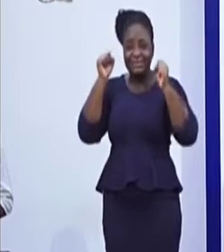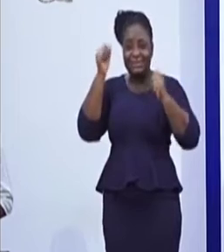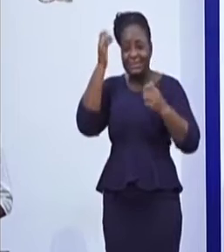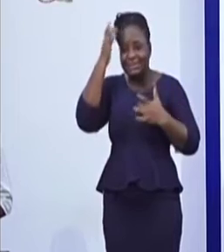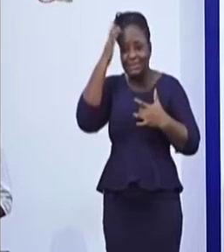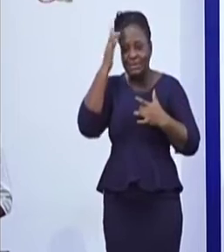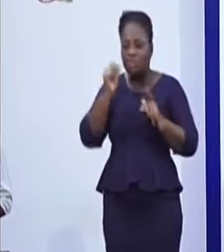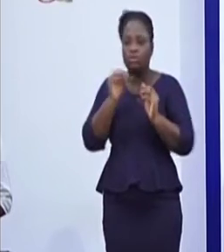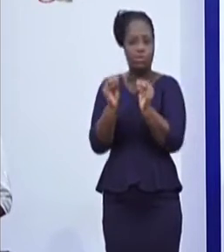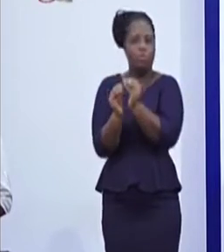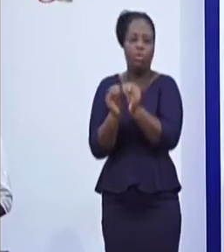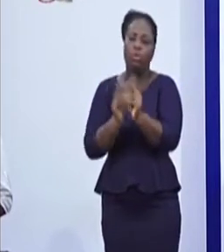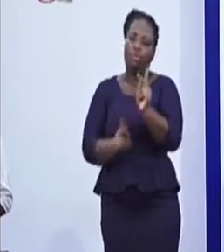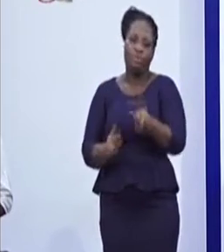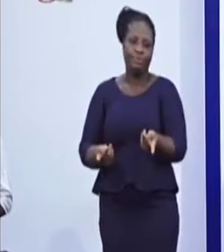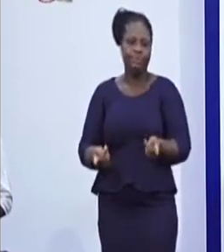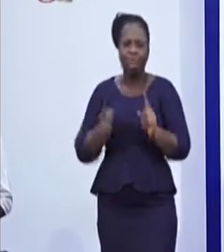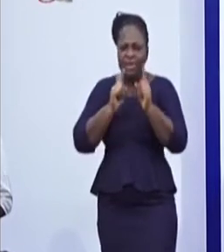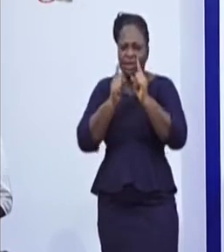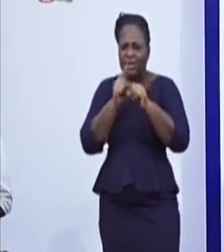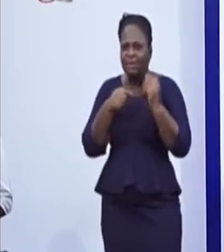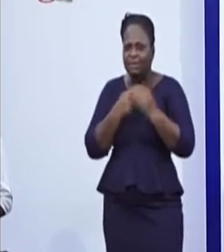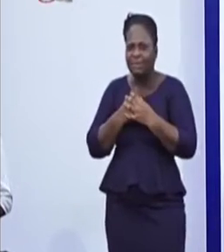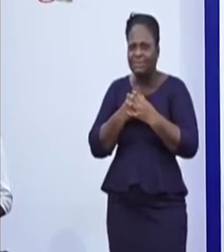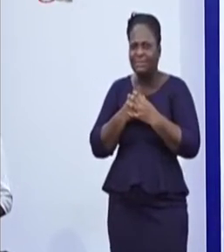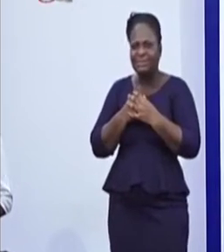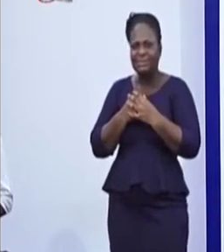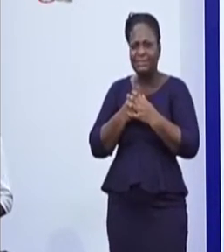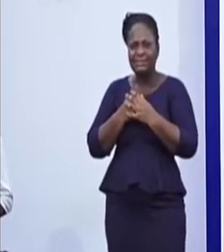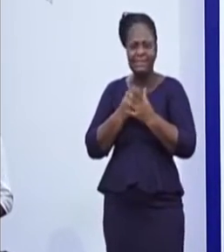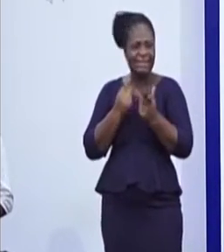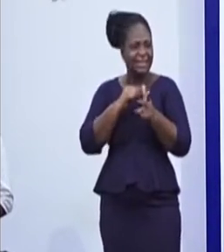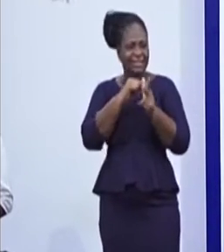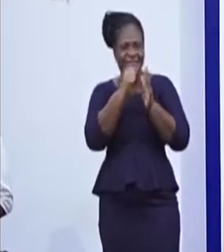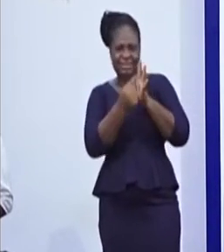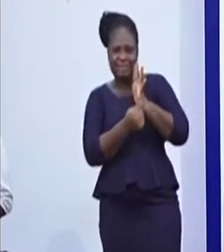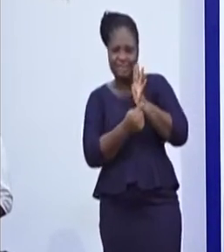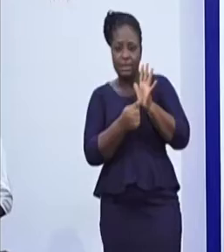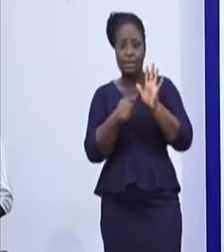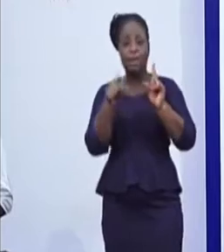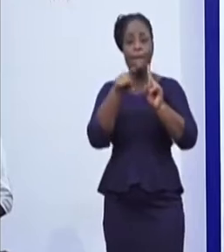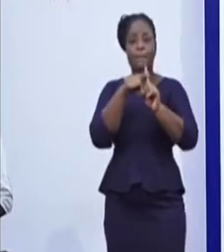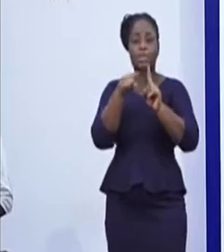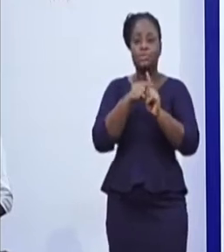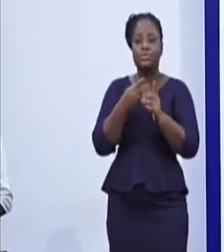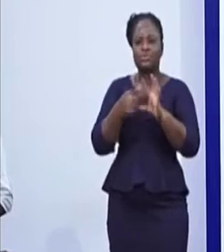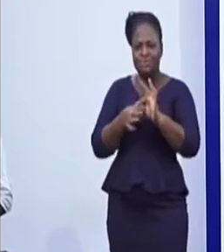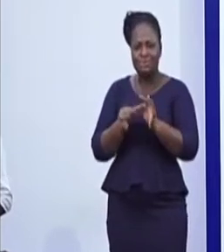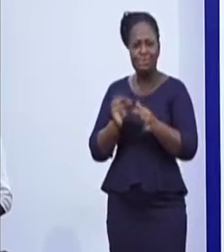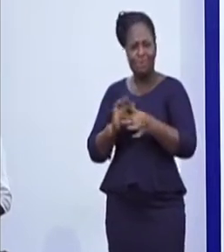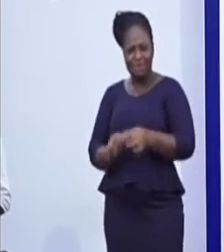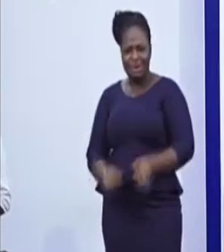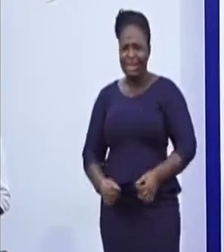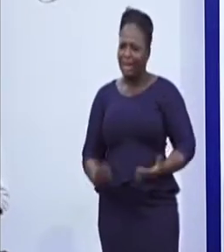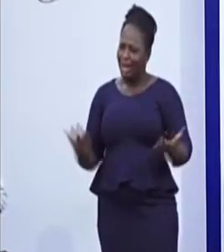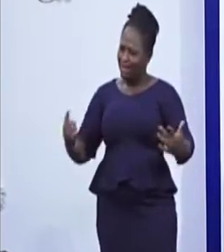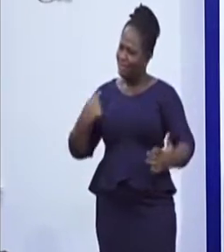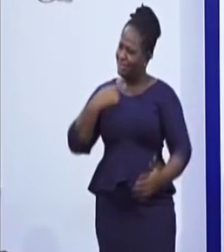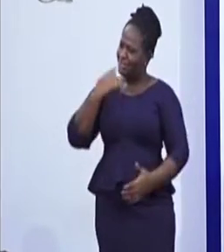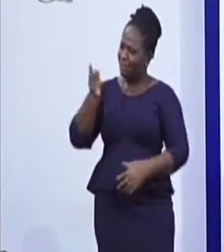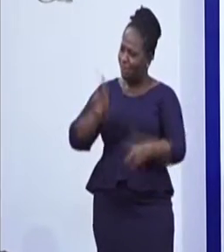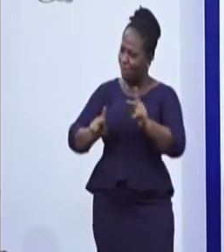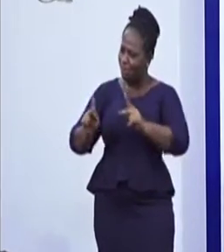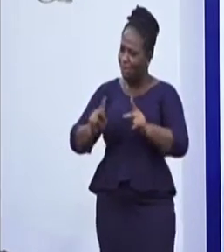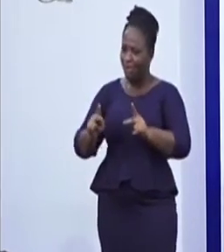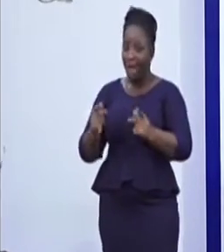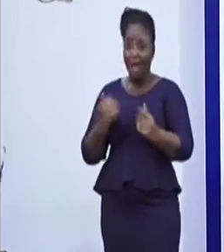the majority. We talk about that, but let's highlight the positive stories. Let's start hero campaigns when we've seen people